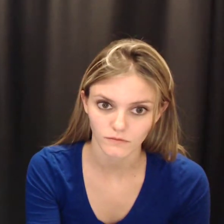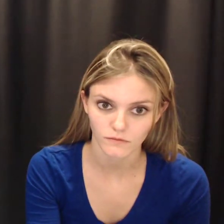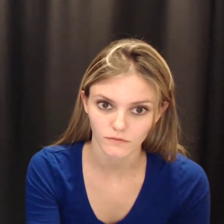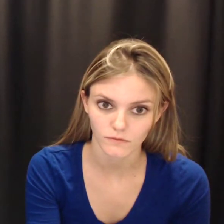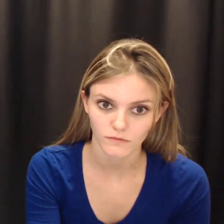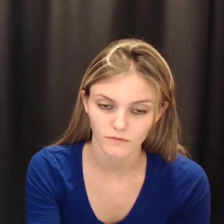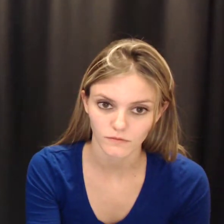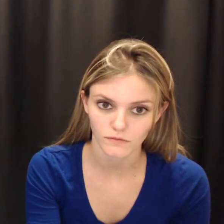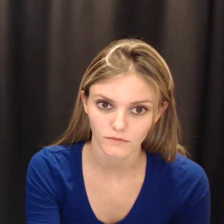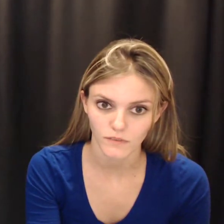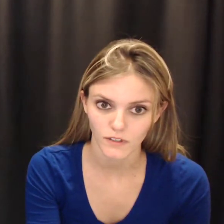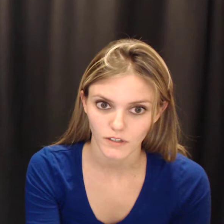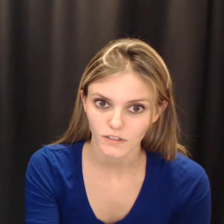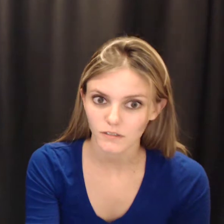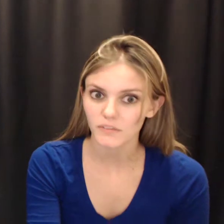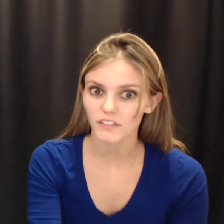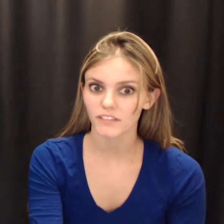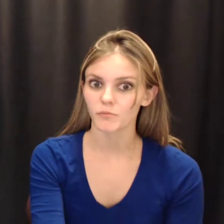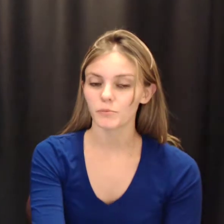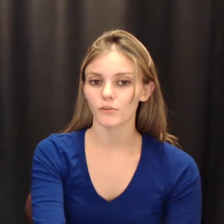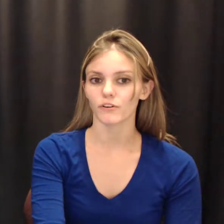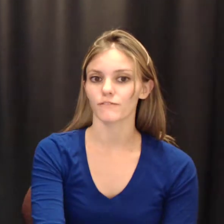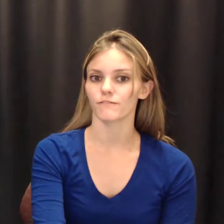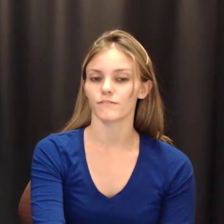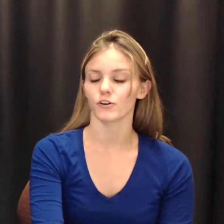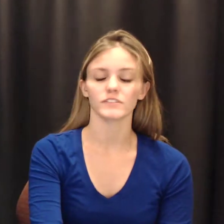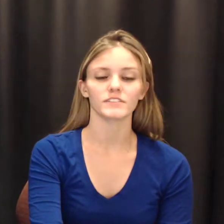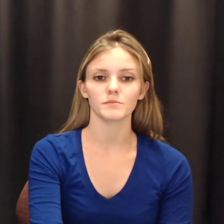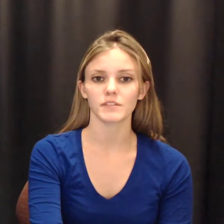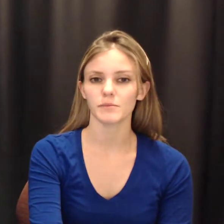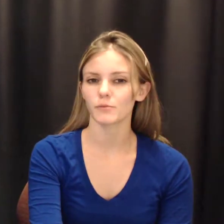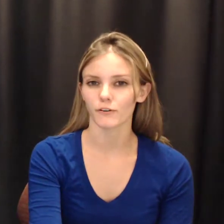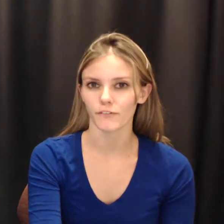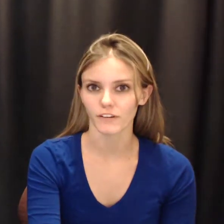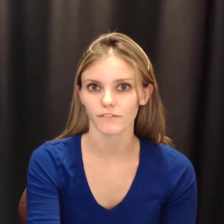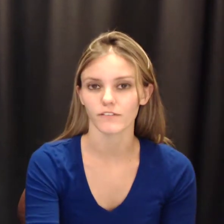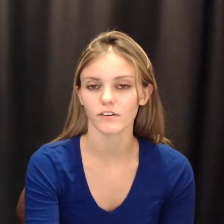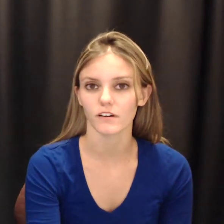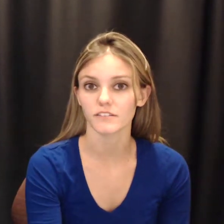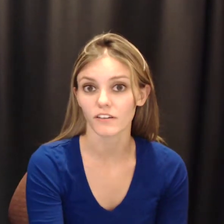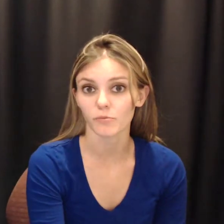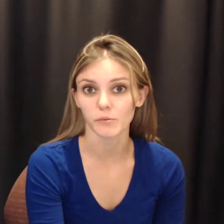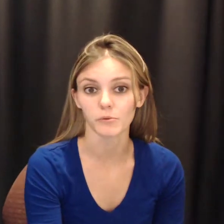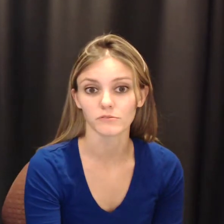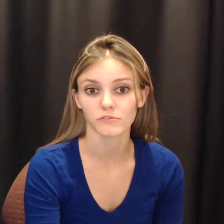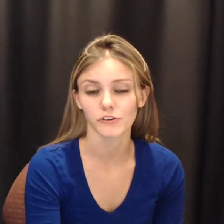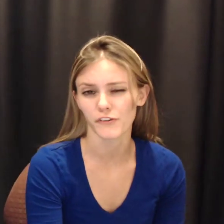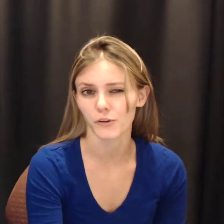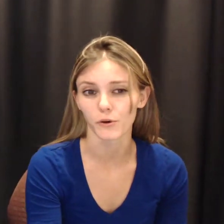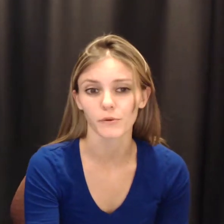brought. Seems like deaf people are, or it seems like people are afraid of deaf people. They're afraid to work with